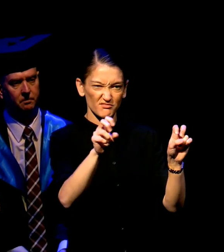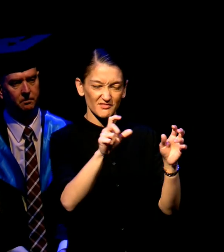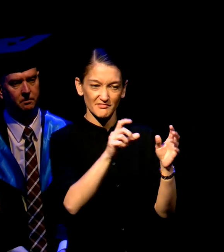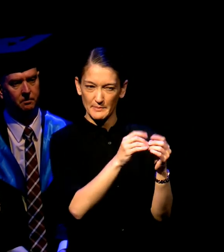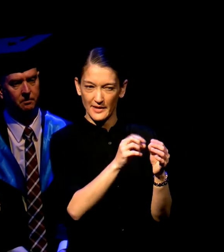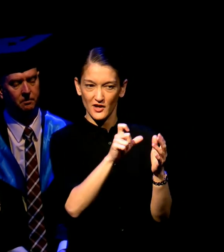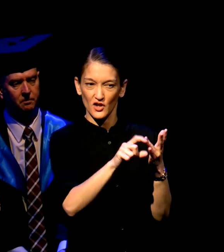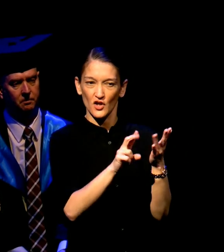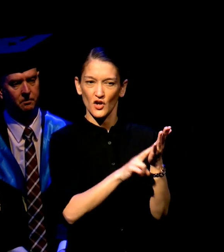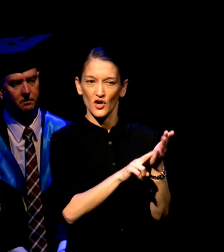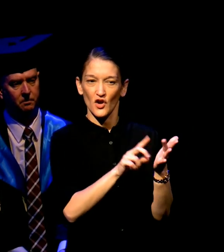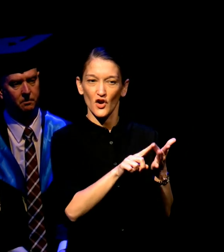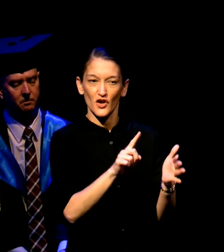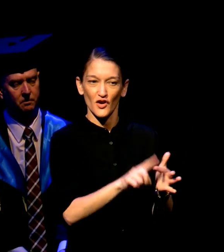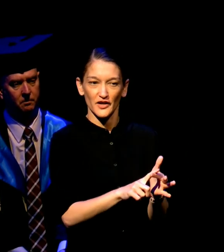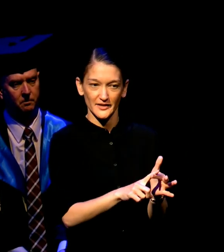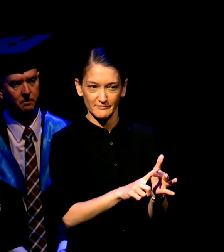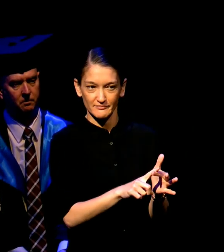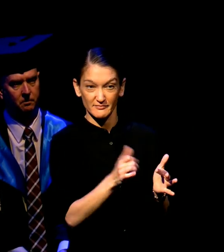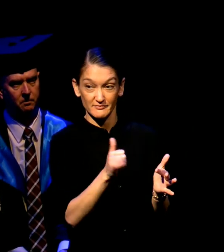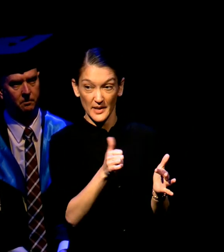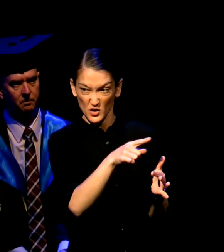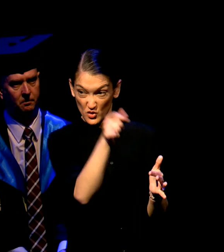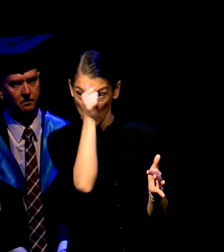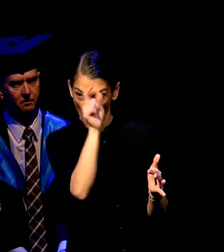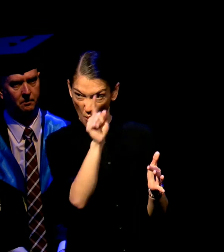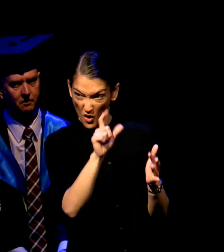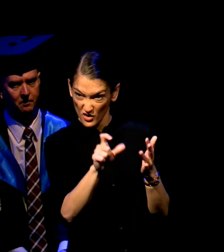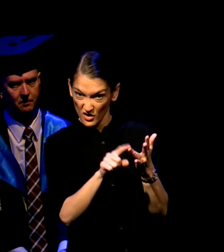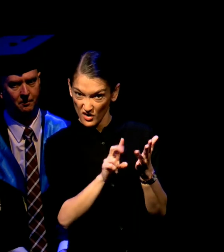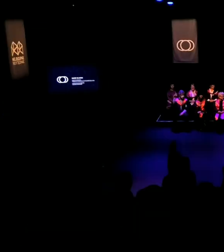for those of you who know what a connie is, put your hand up.